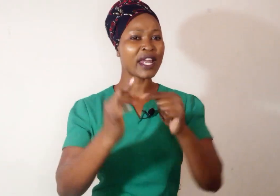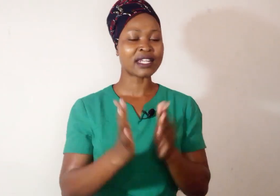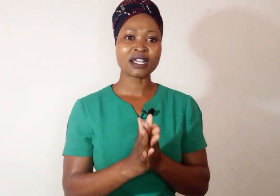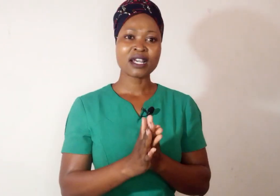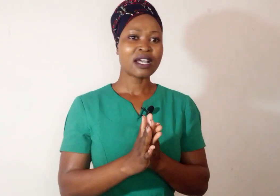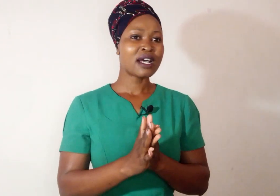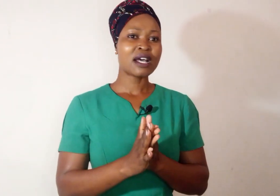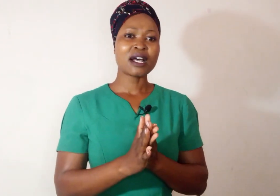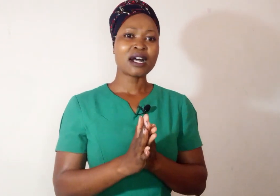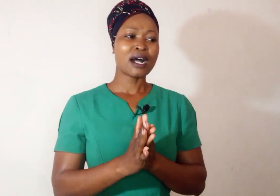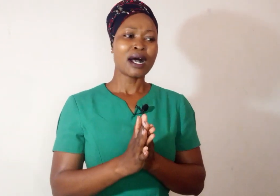when?